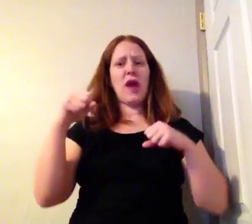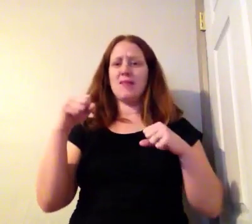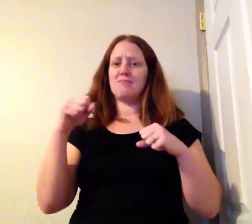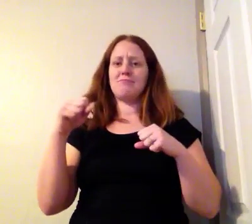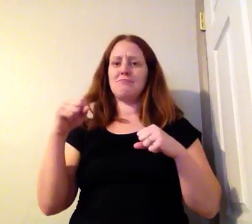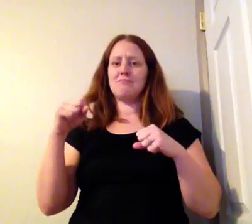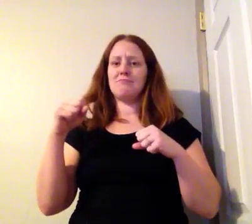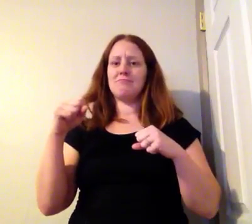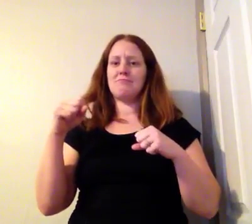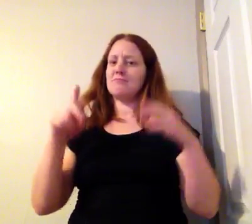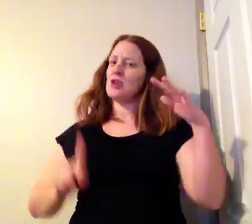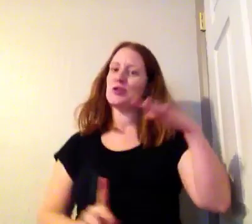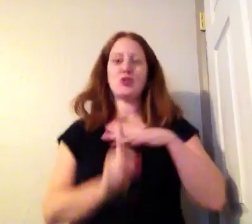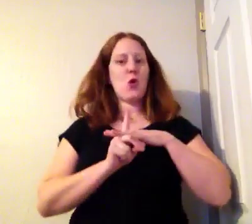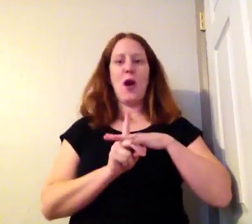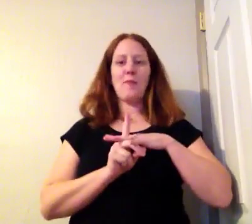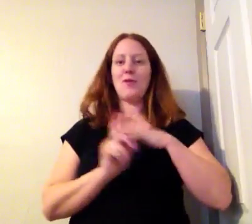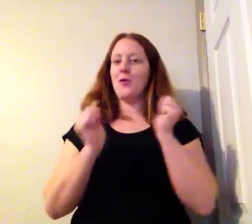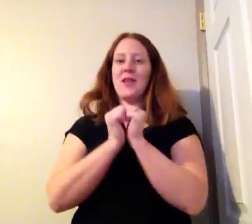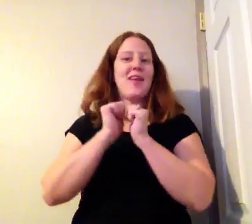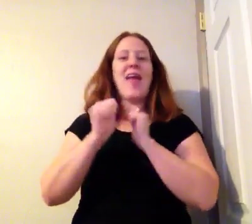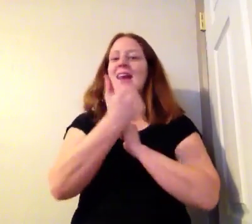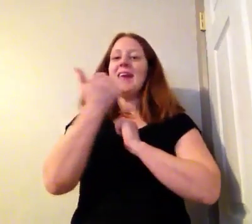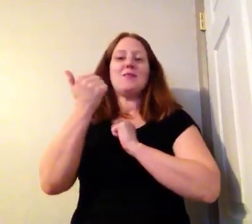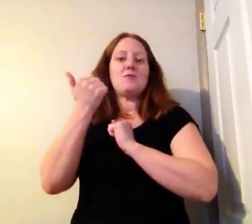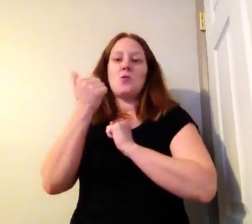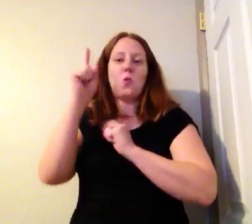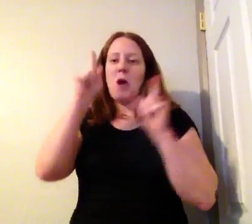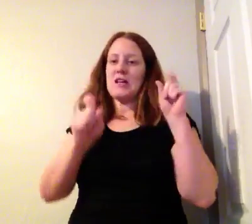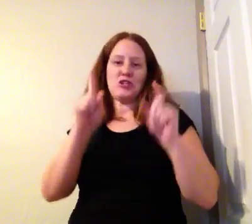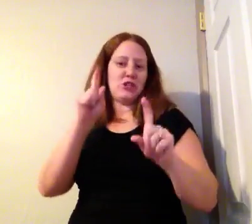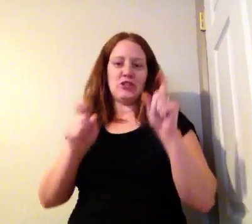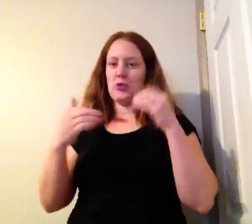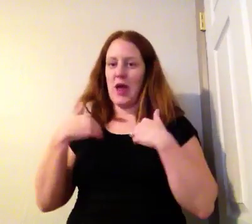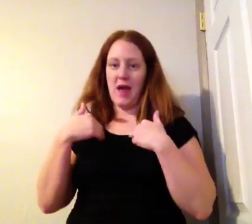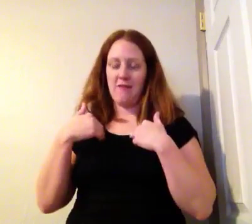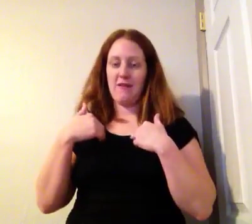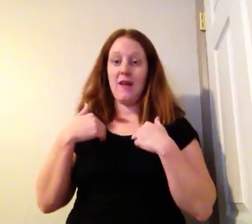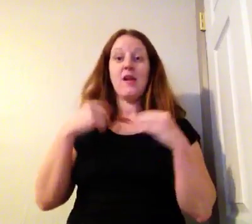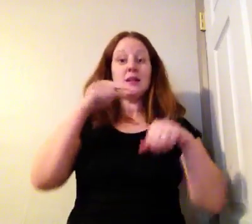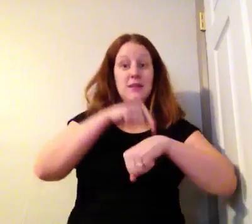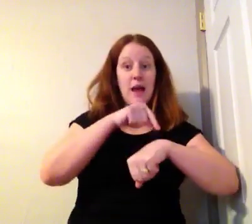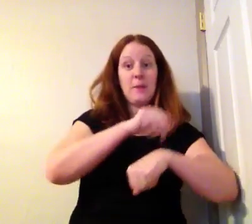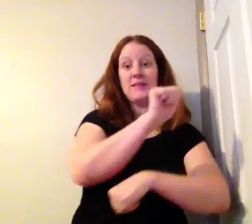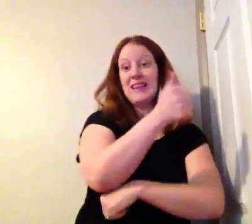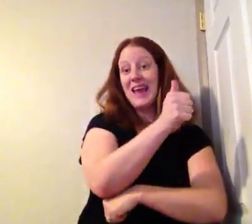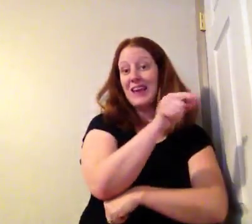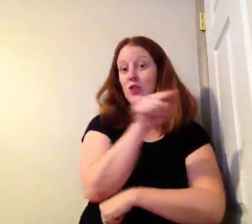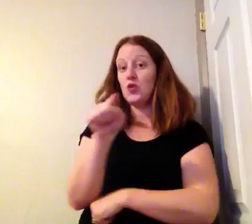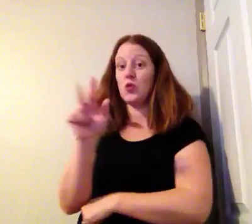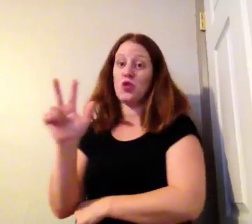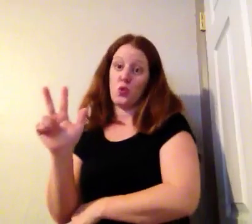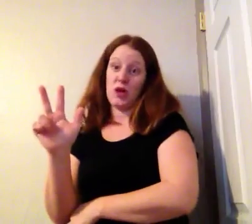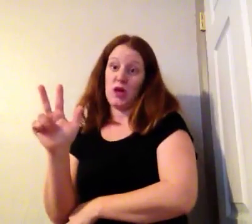any question that you have, and this will be staffed usually from 10 to 3 by a GSI or a